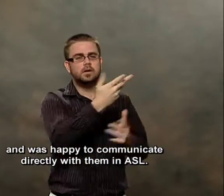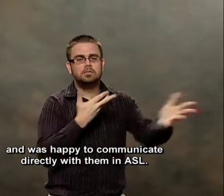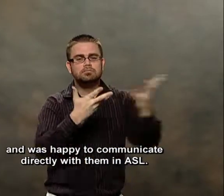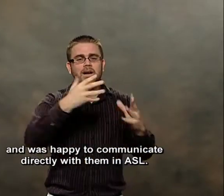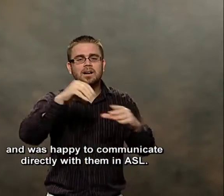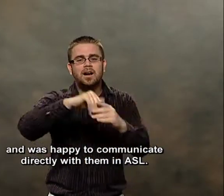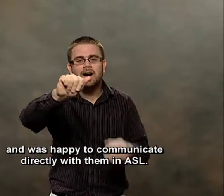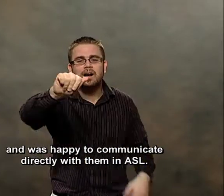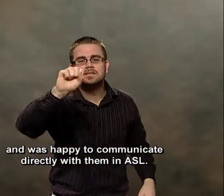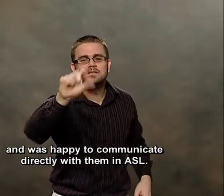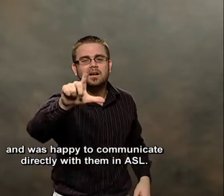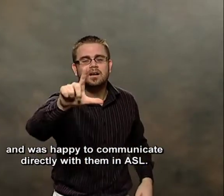in ASL.